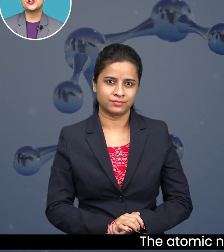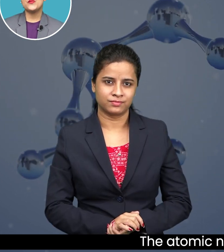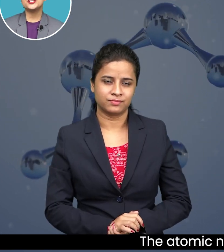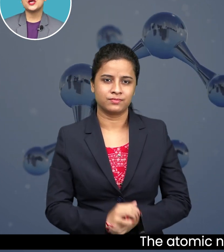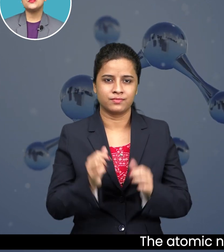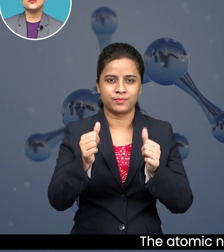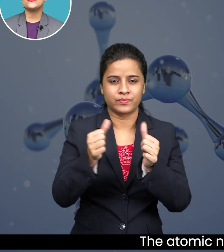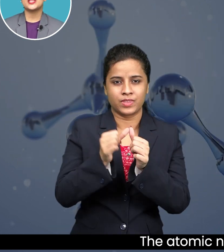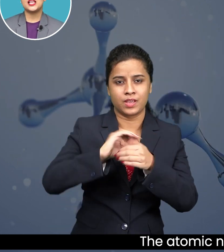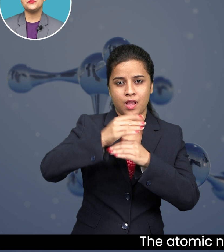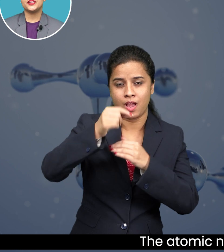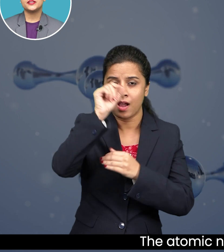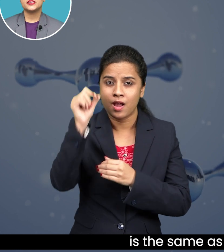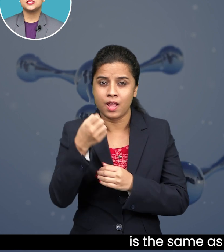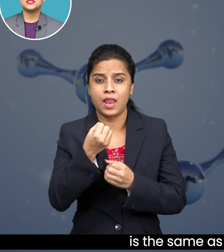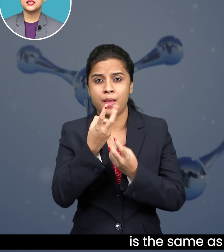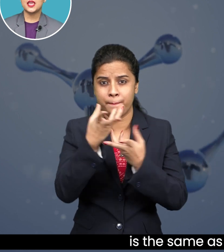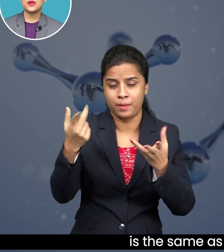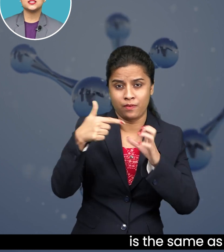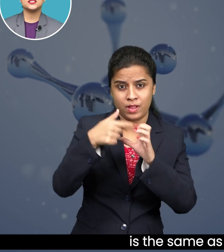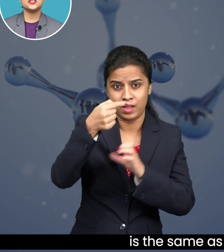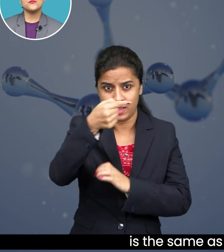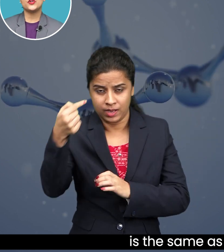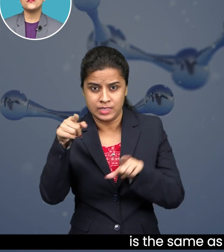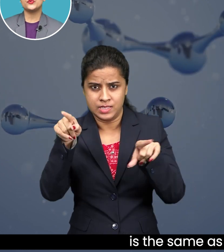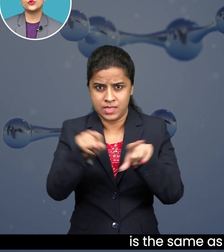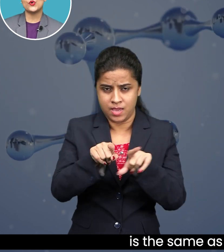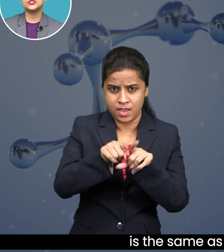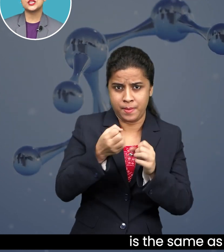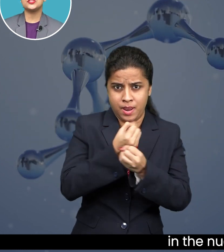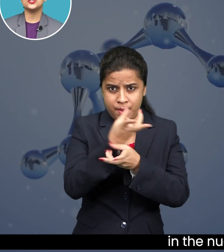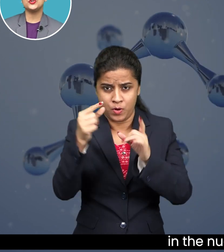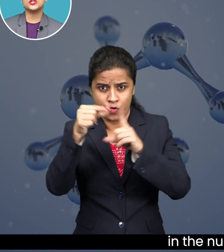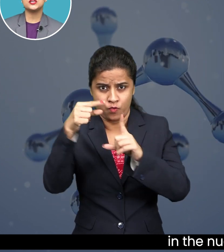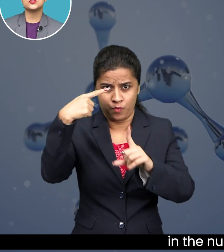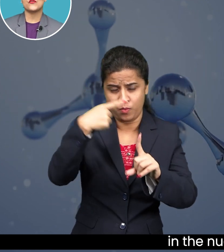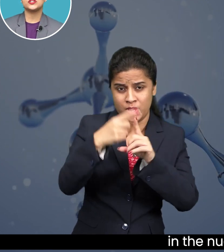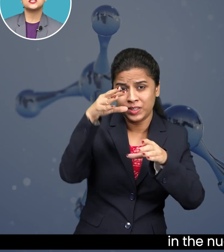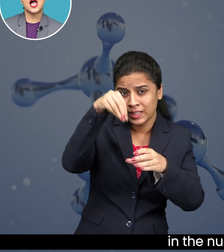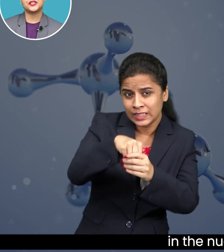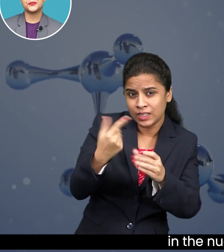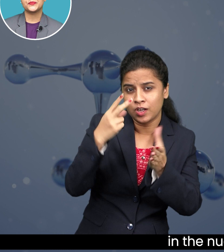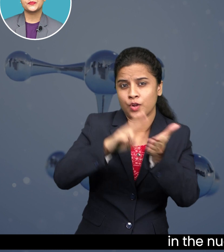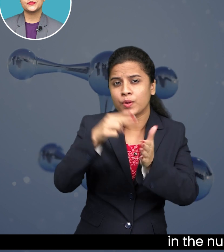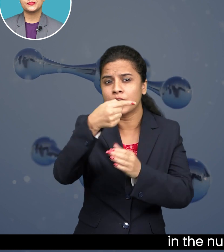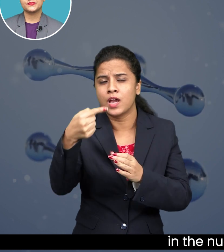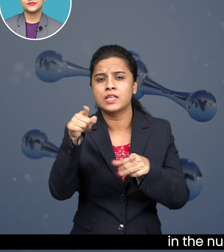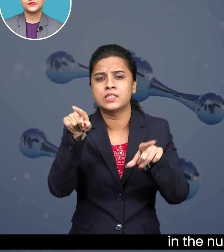The atomic number of an element is the same as the number of protons in the nucleus of its atom.